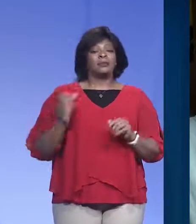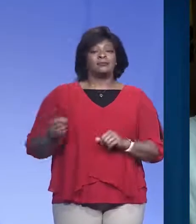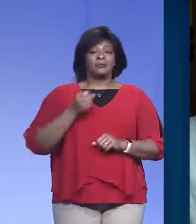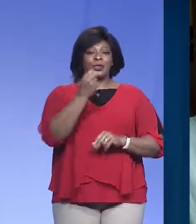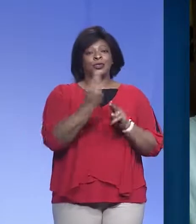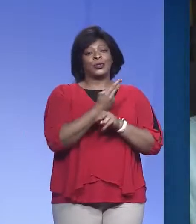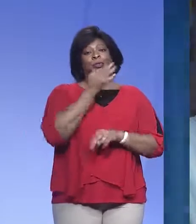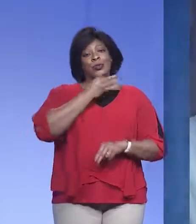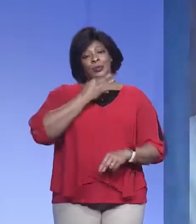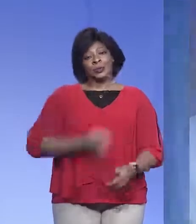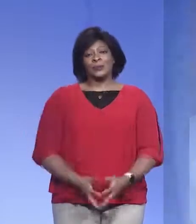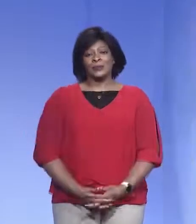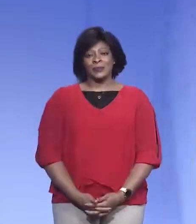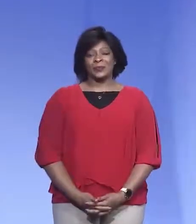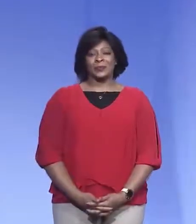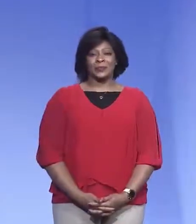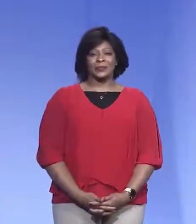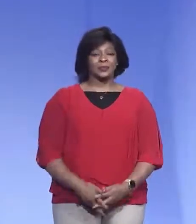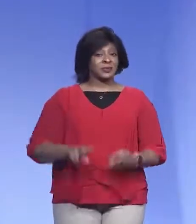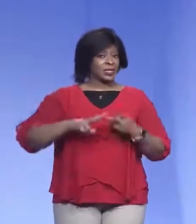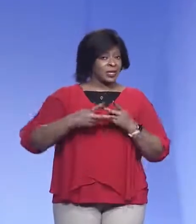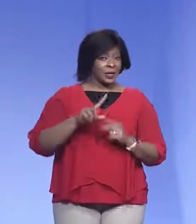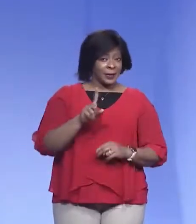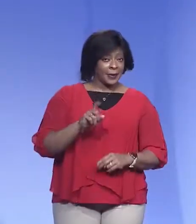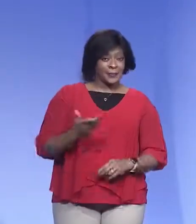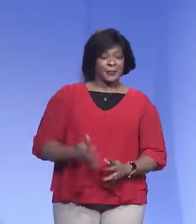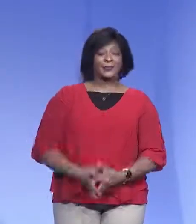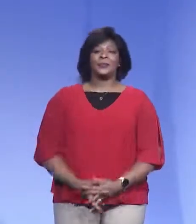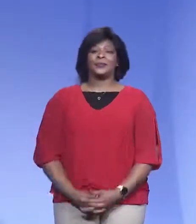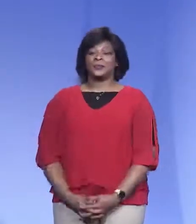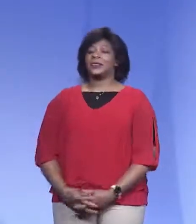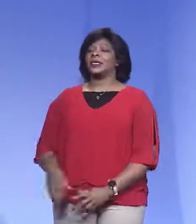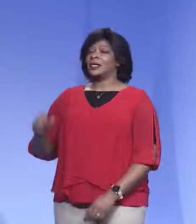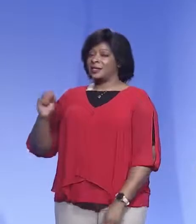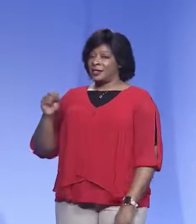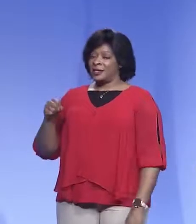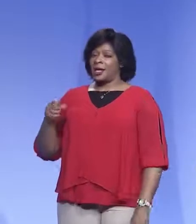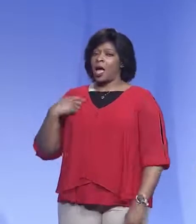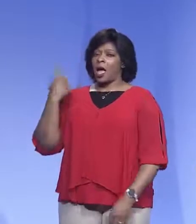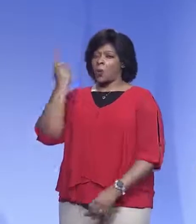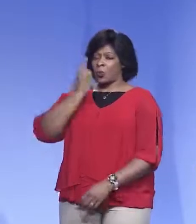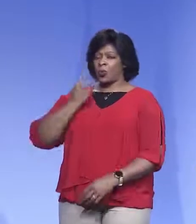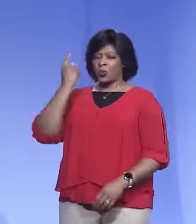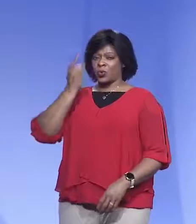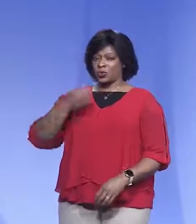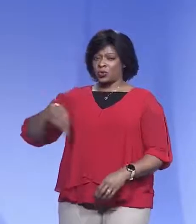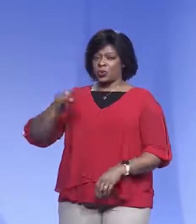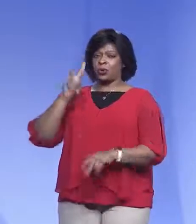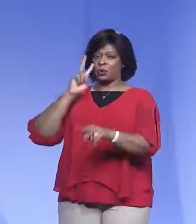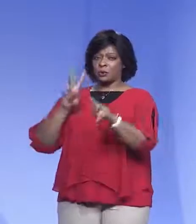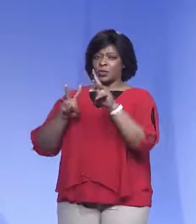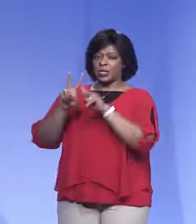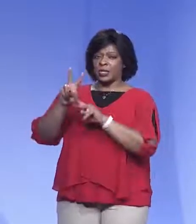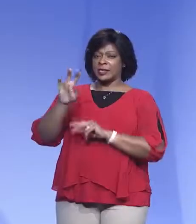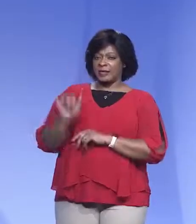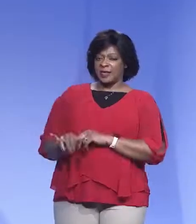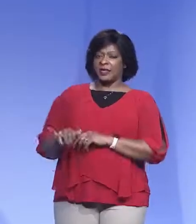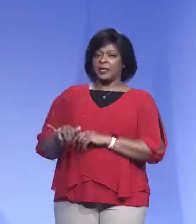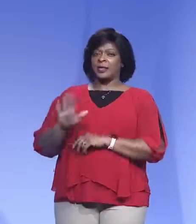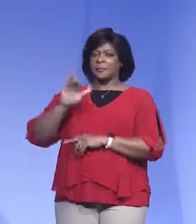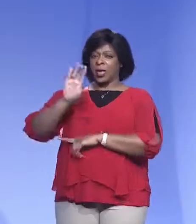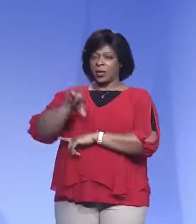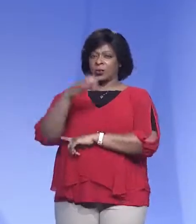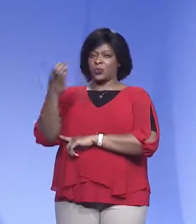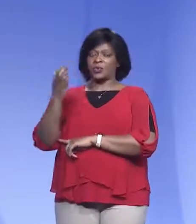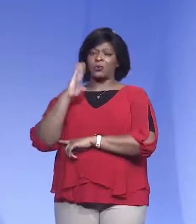use very soon. Do you have a follow-up, Katie? I do, yeah. I'm wondering, you guys had predicted that by Christmas